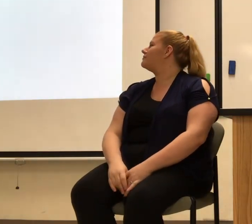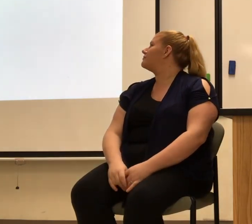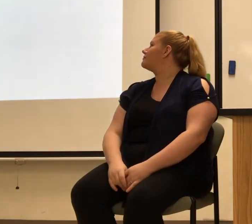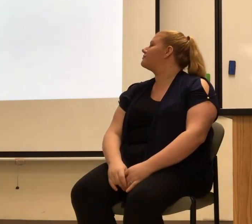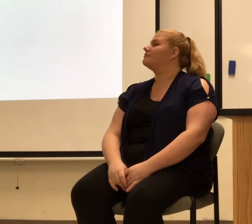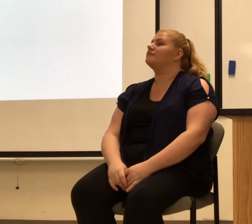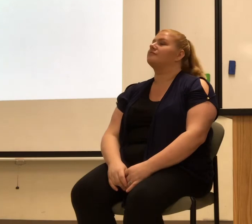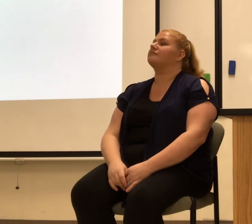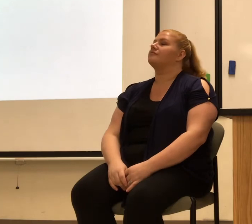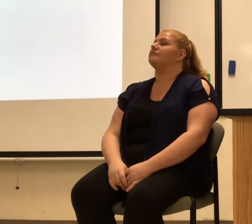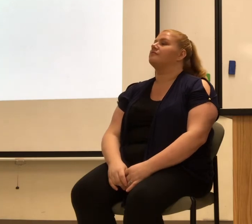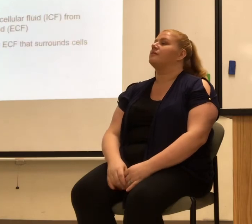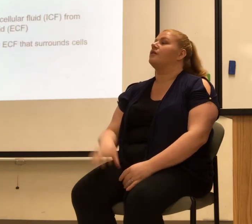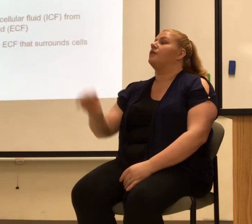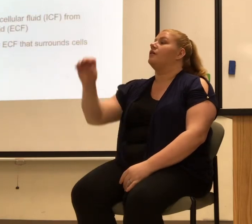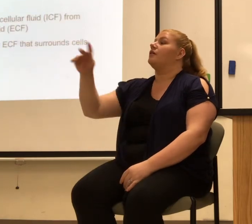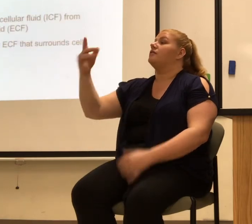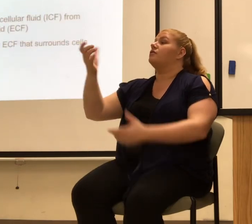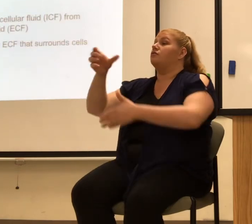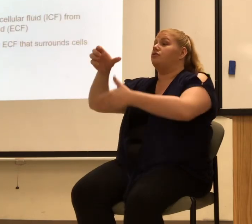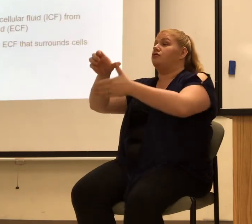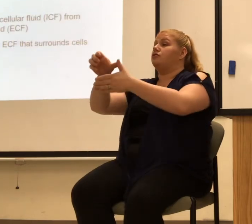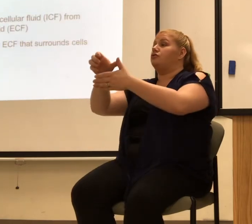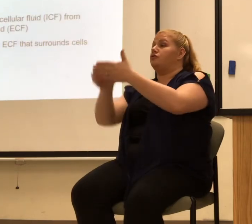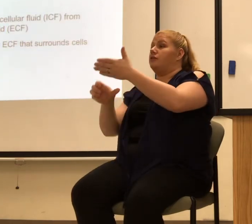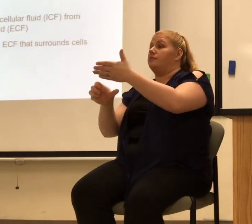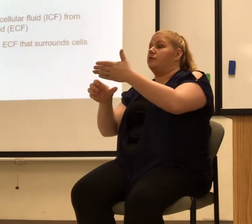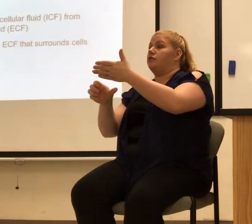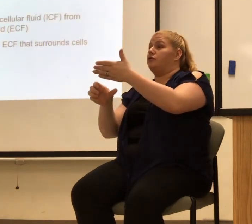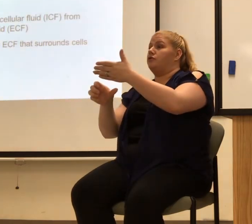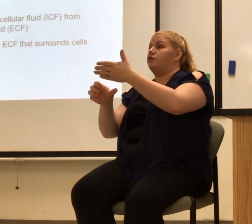Chapter 3 is cell, and I'll start off by teaching the cell membrane.